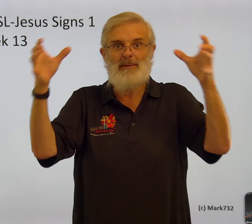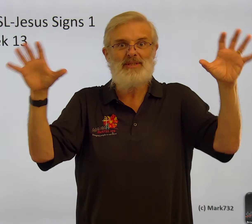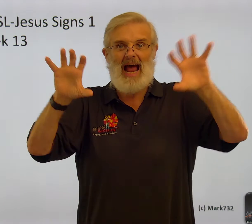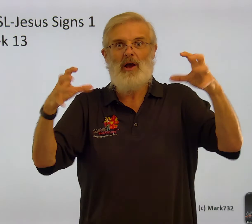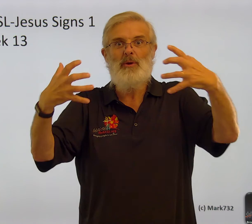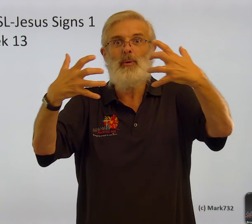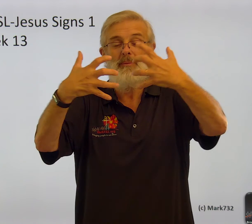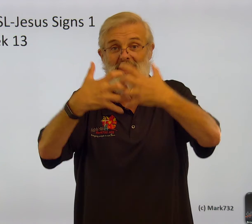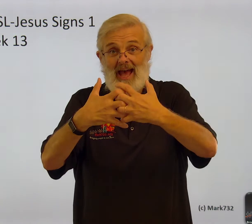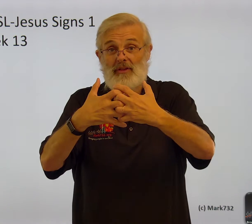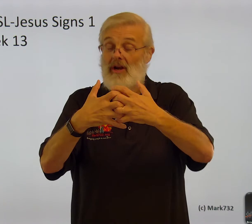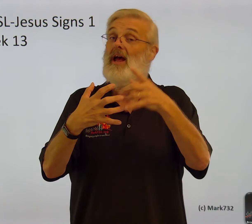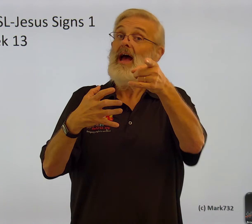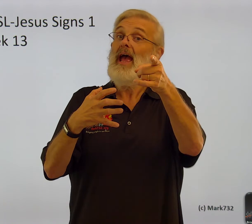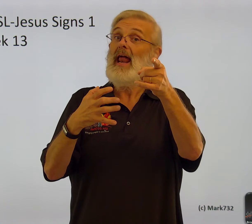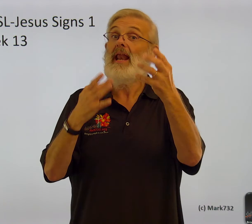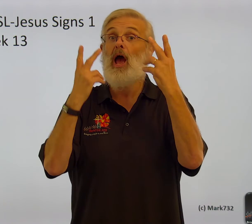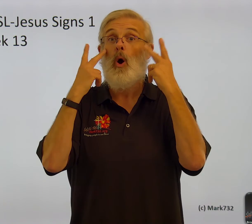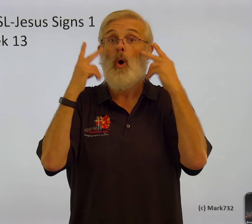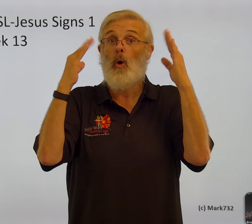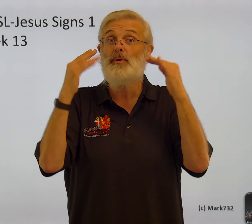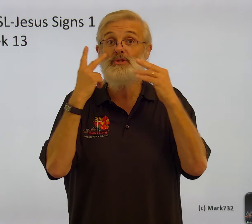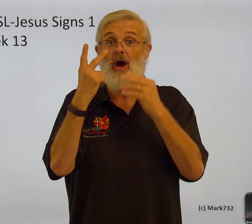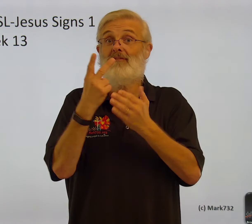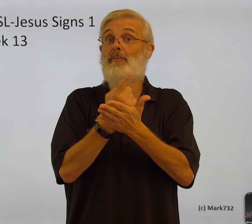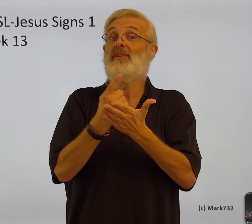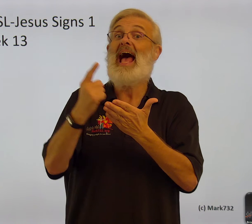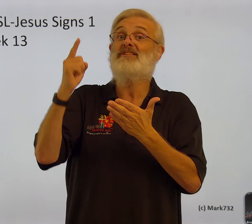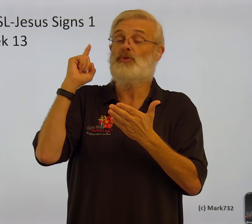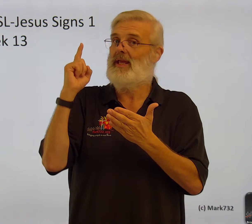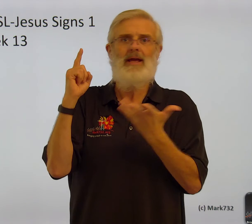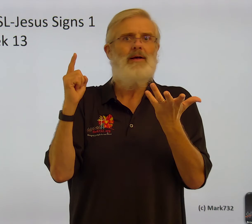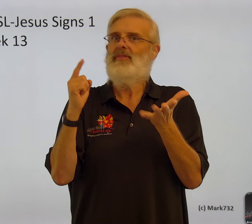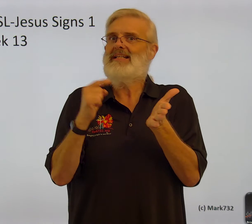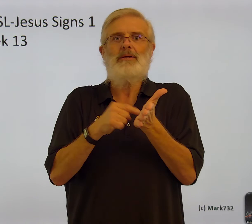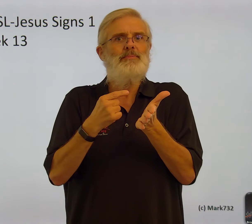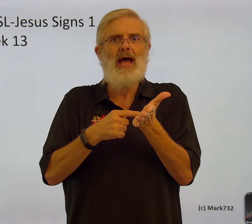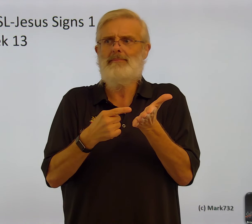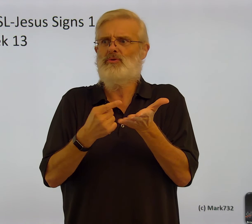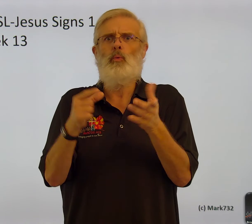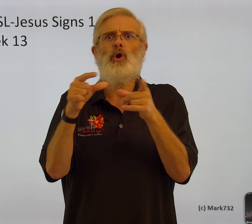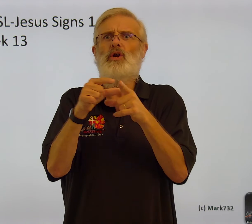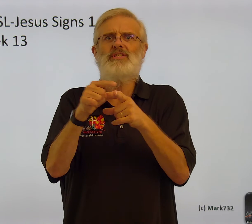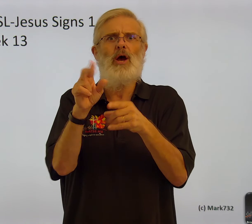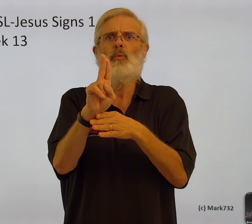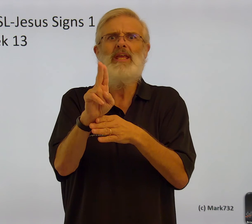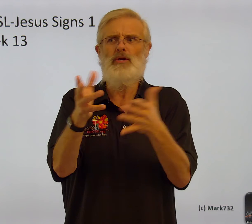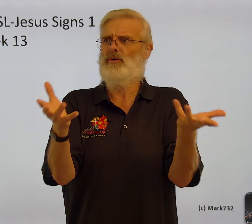and how you put them together and i hope you saw from last week that sometimes words that we use